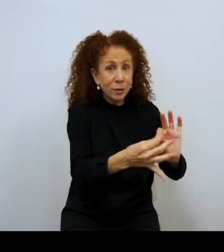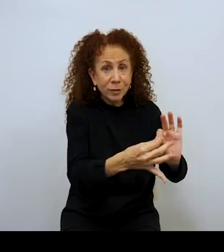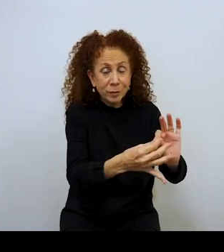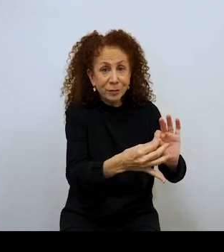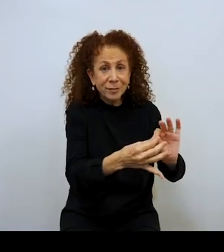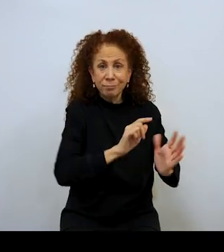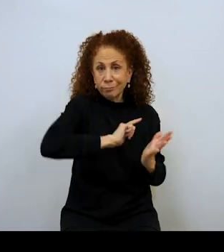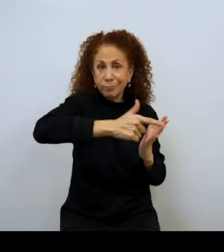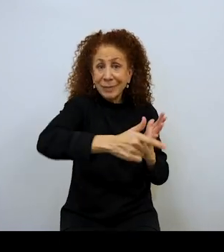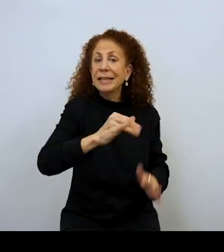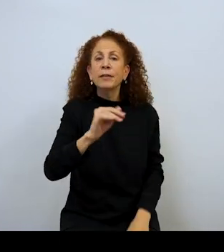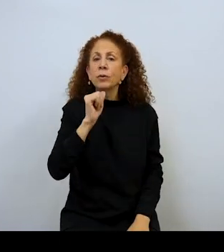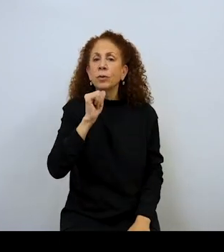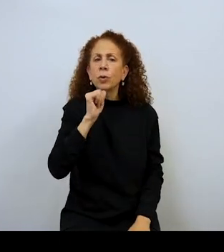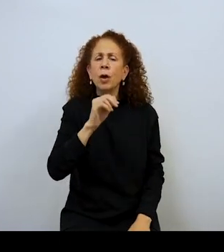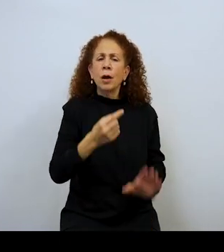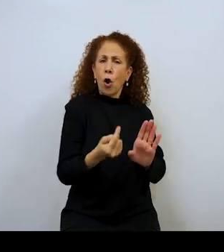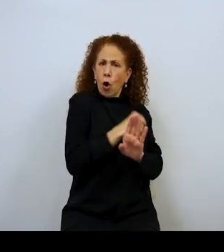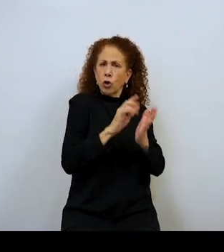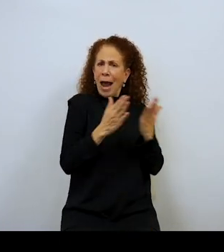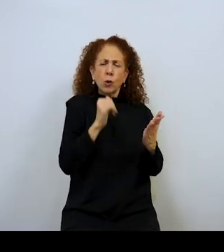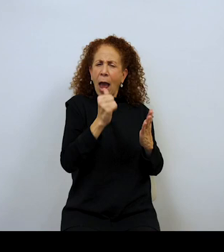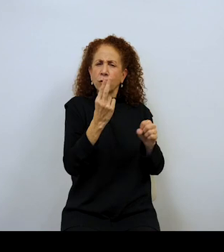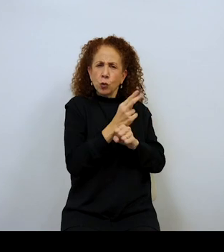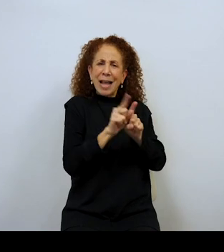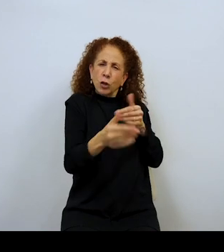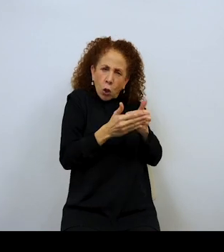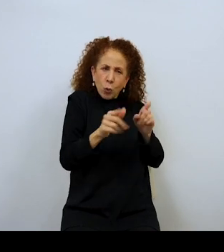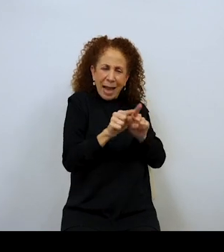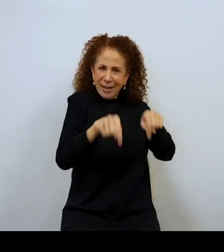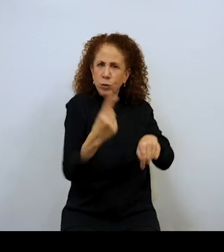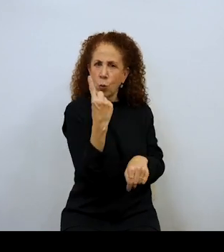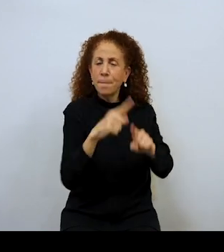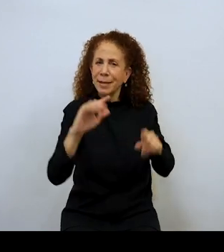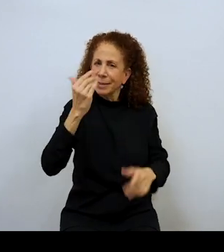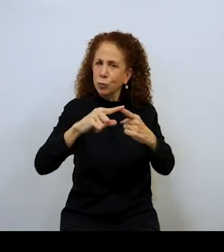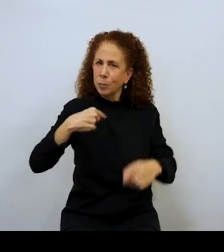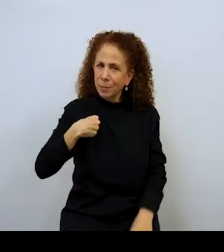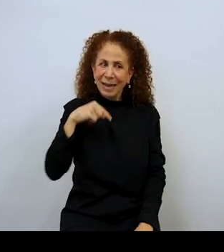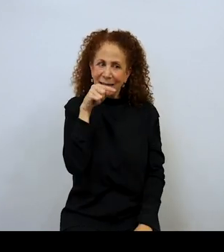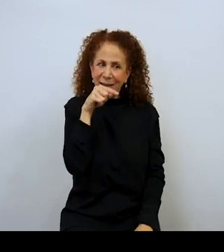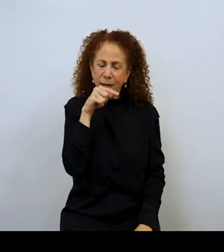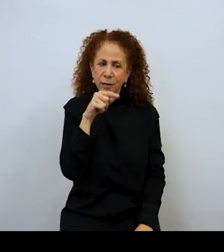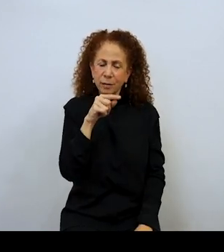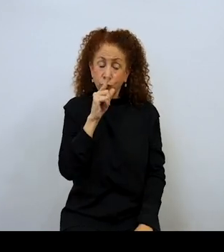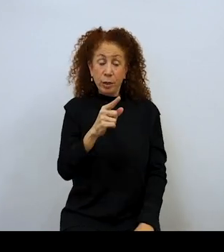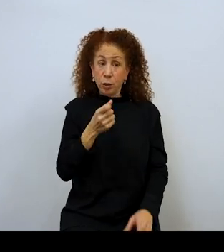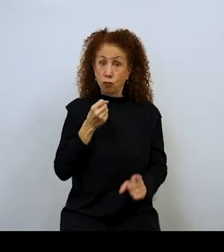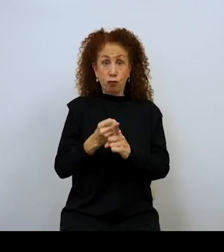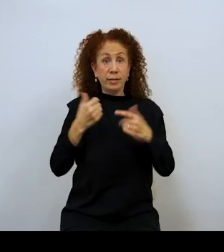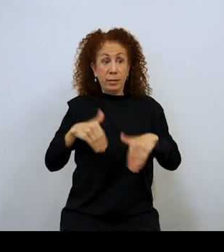you hadn't used an earlier text in quite that very close way ever before. And yet it seems to me that there's this very close resonance